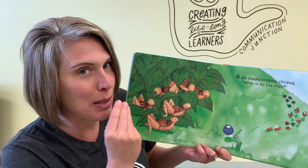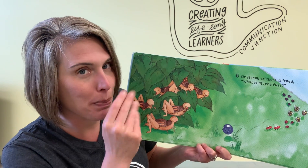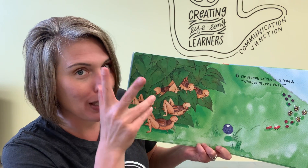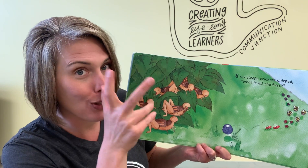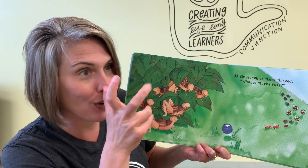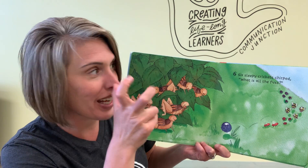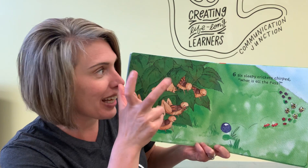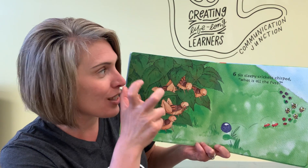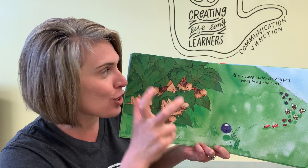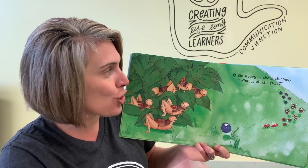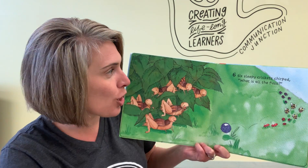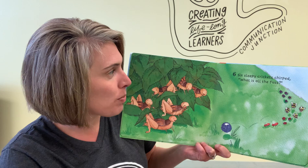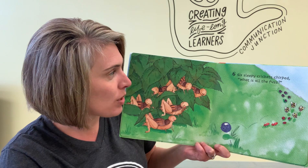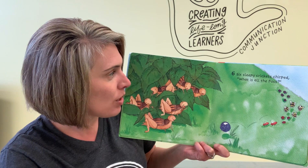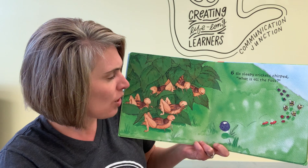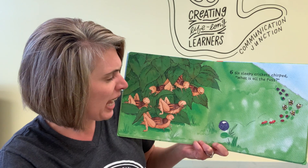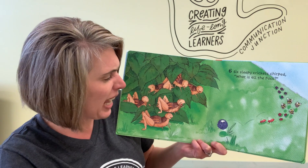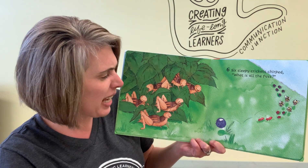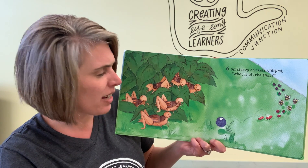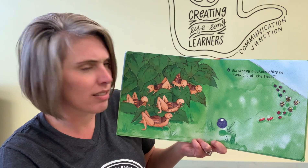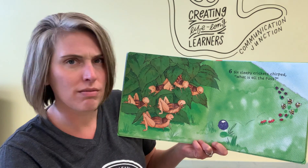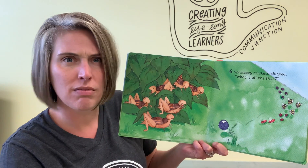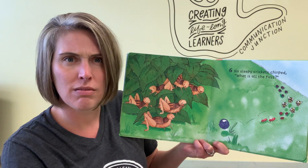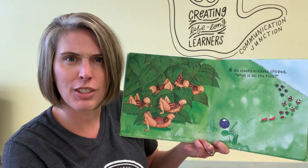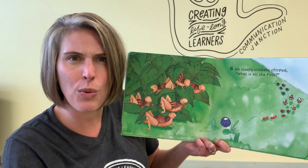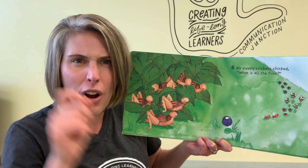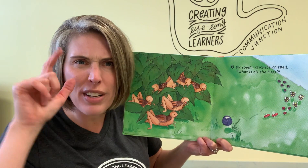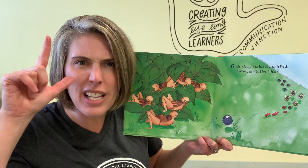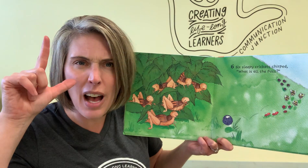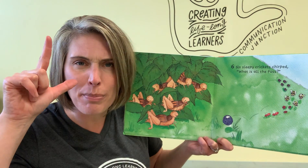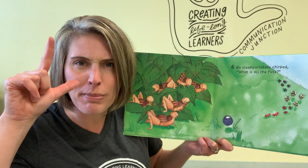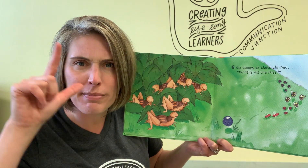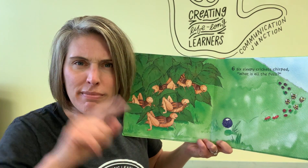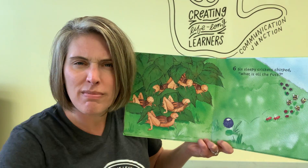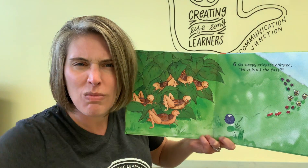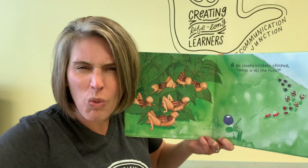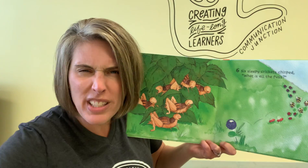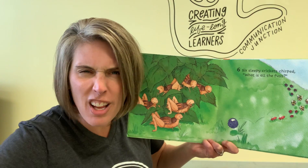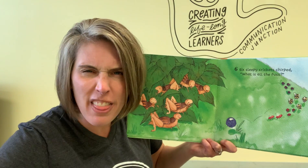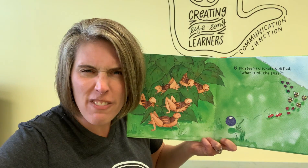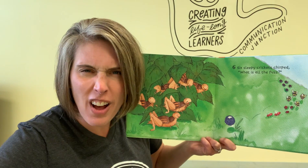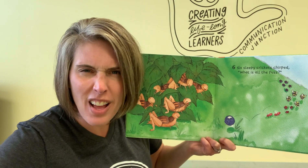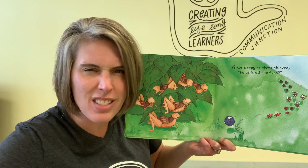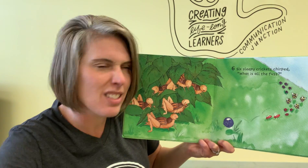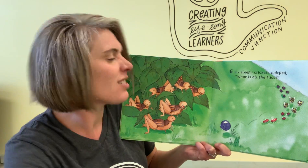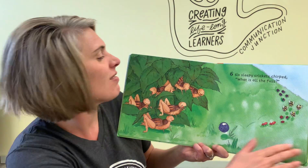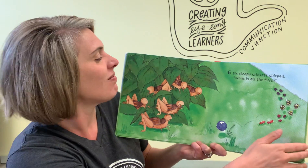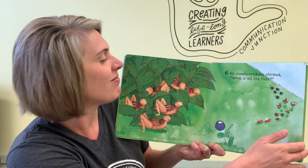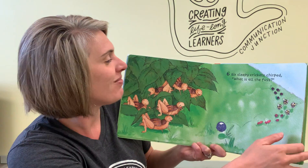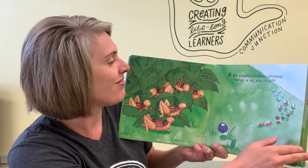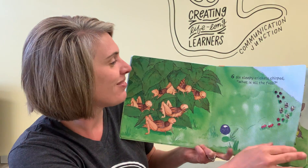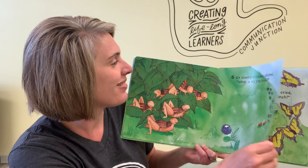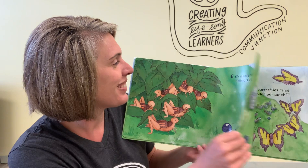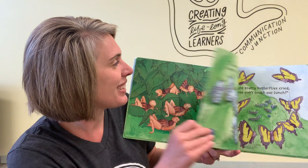sleepy crickets chirped, "Hey, you woke us up. What's all the fuss?"